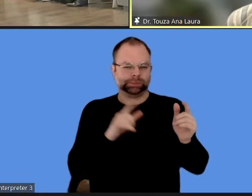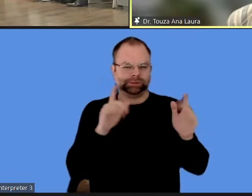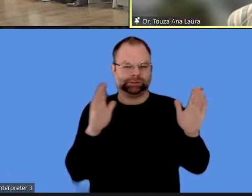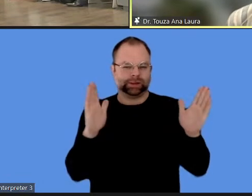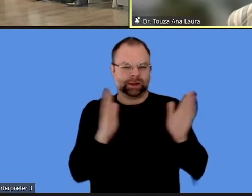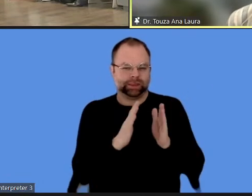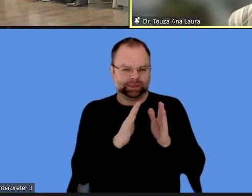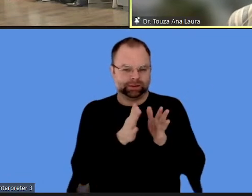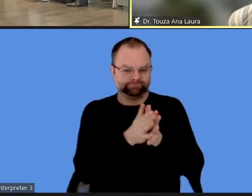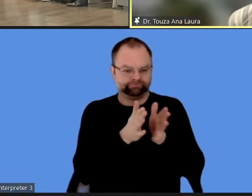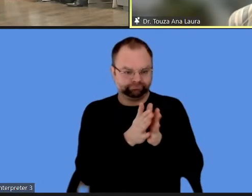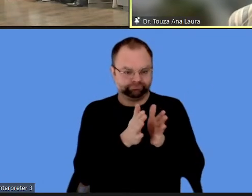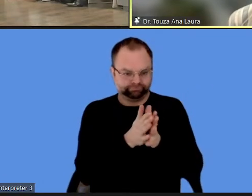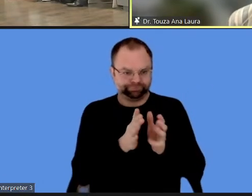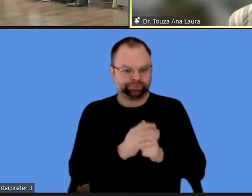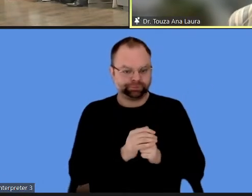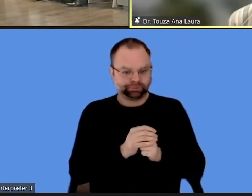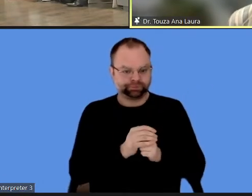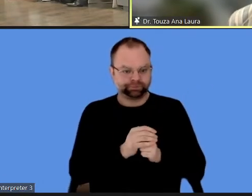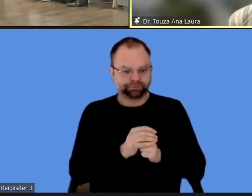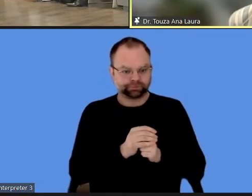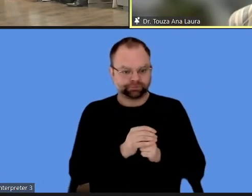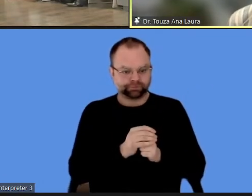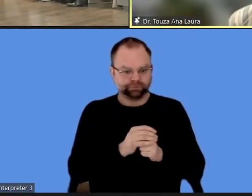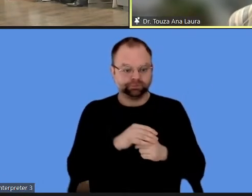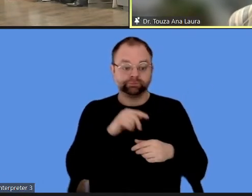de statistiques,